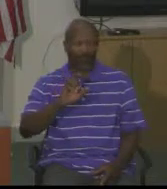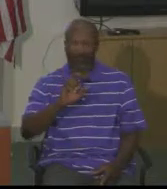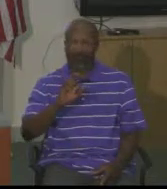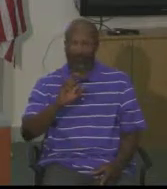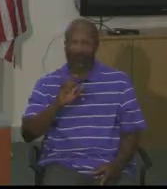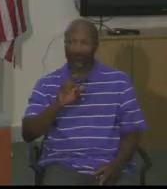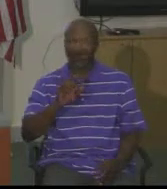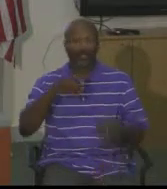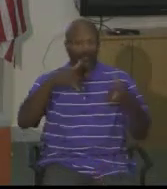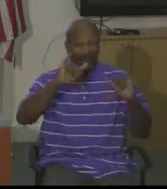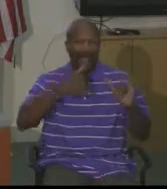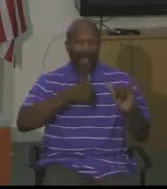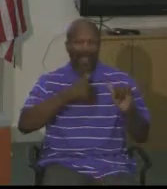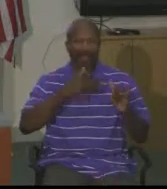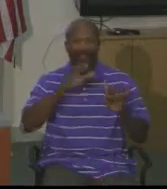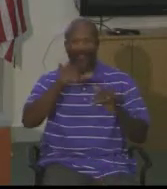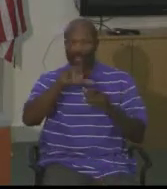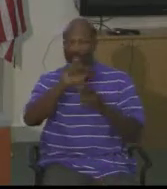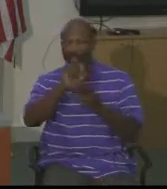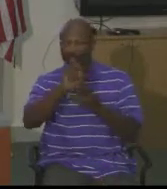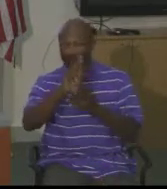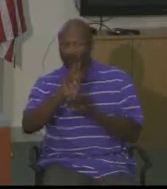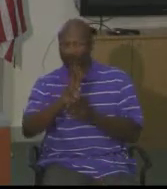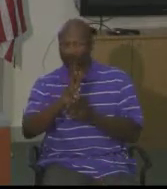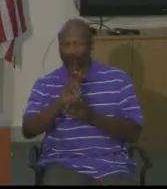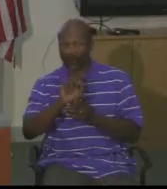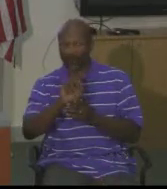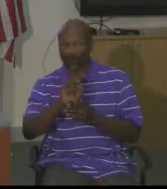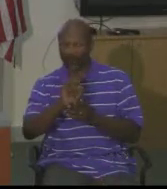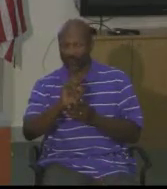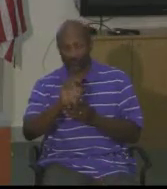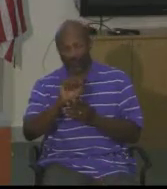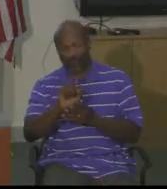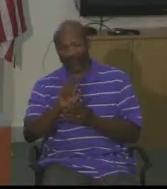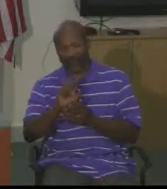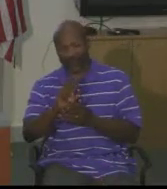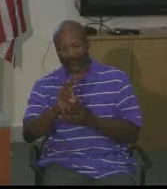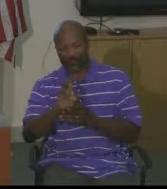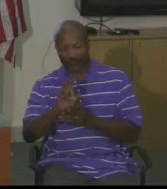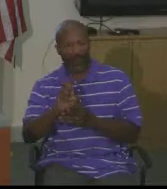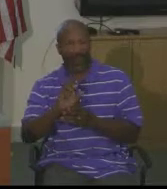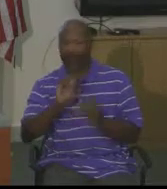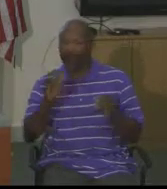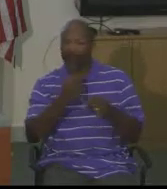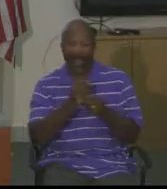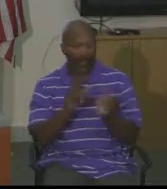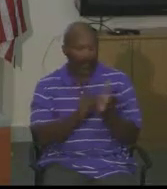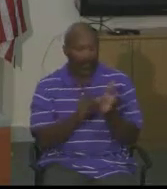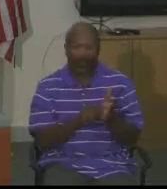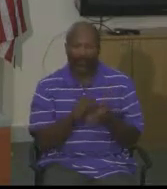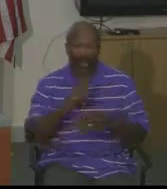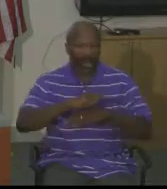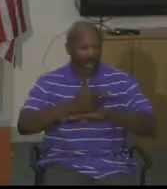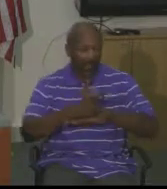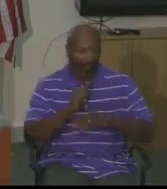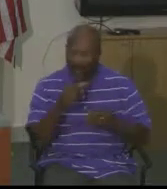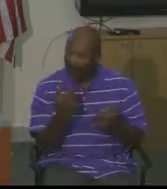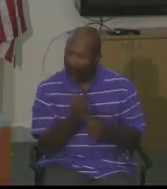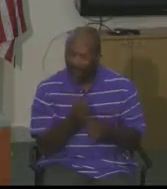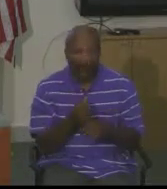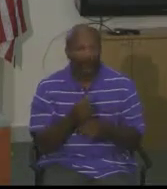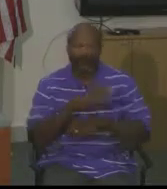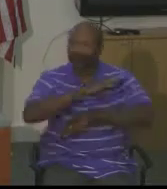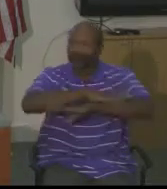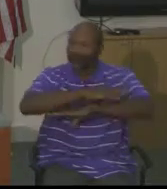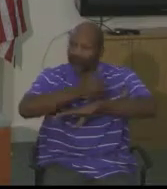It still has a server business, but they don't make printers, they don't make laptops, they don't make